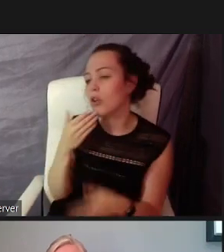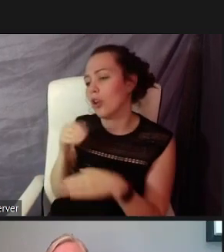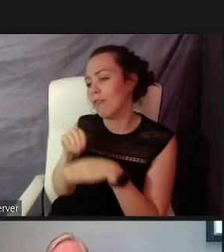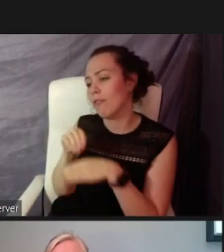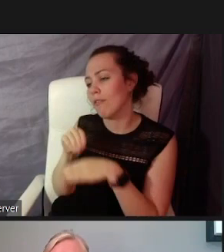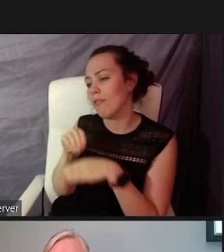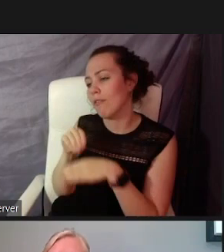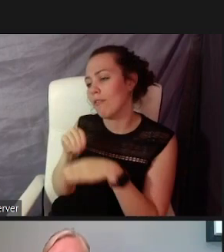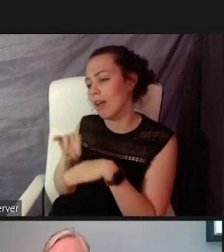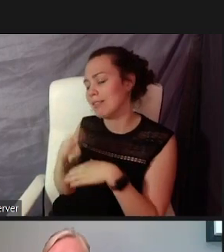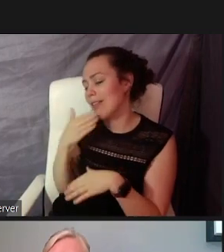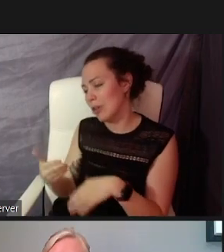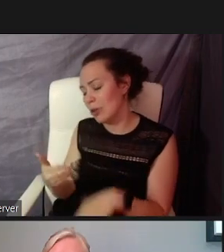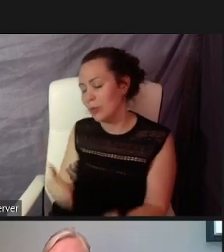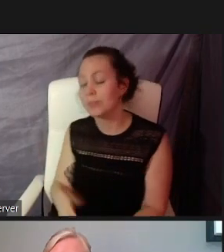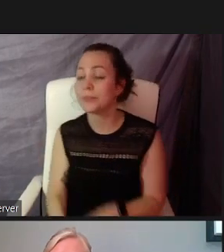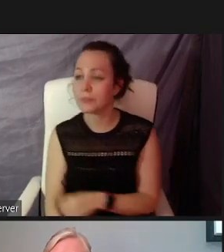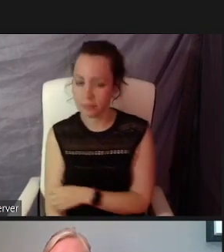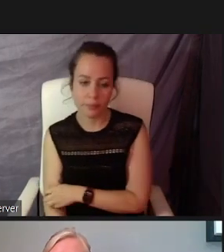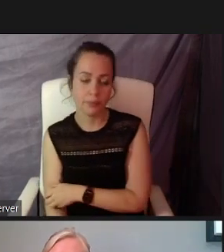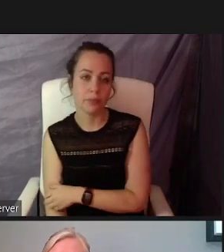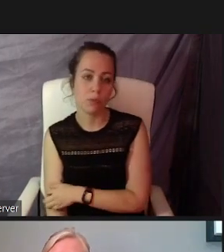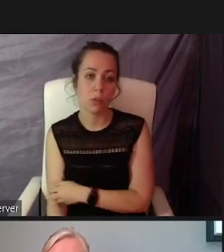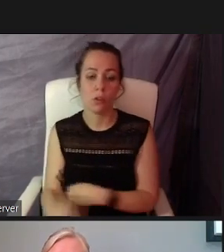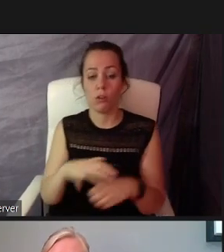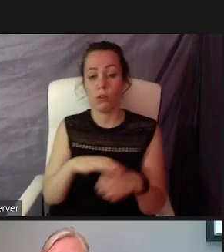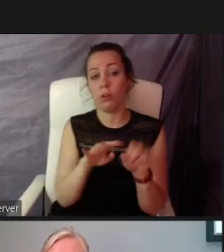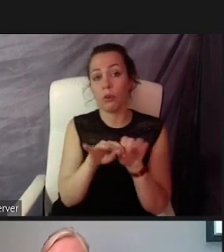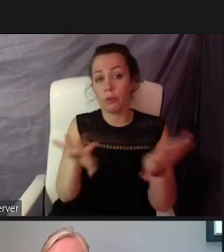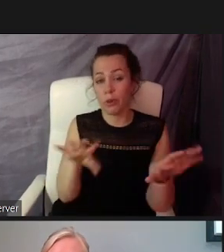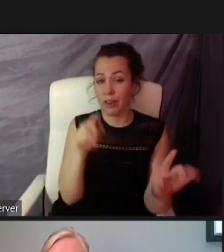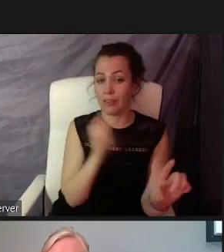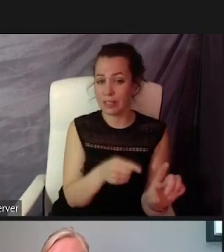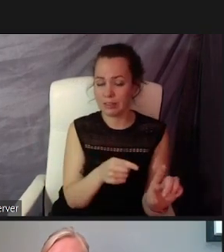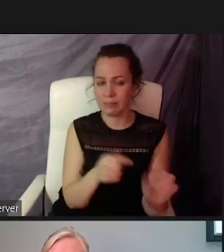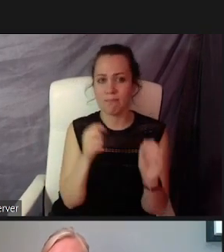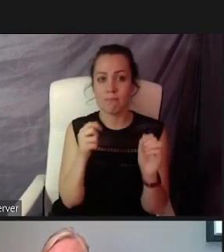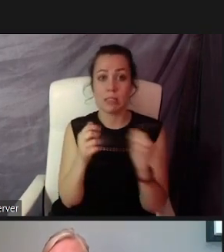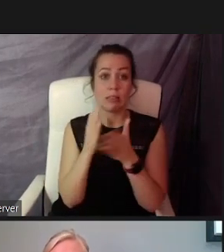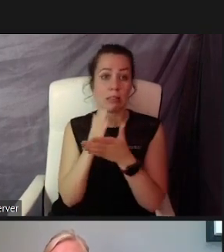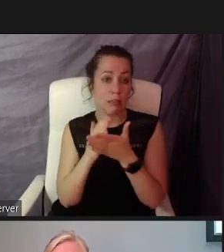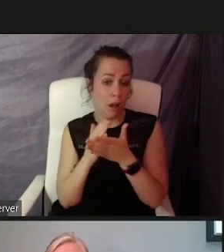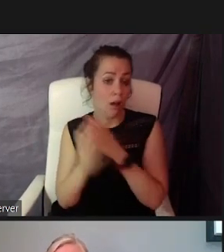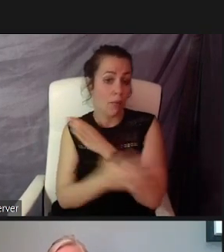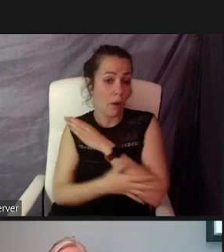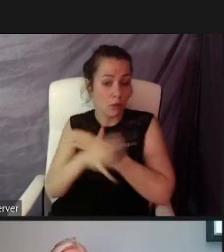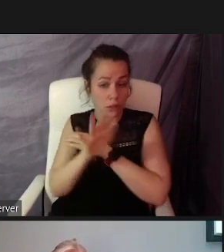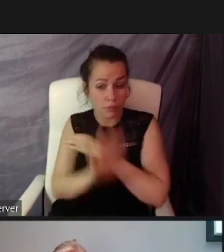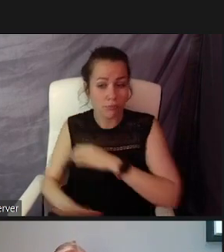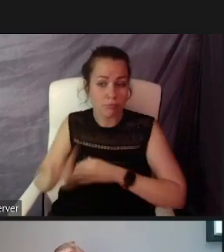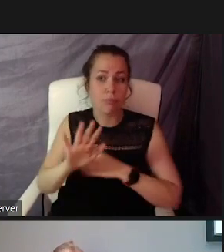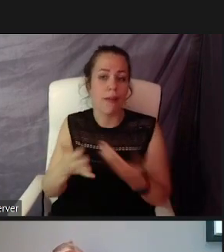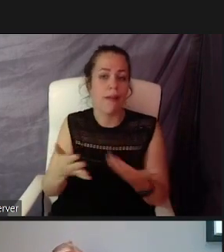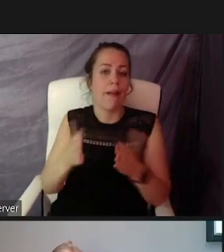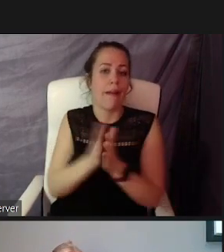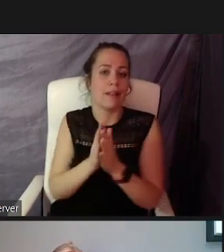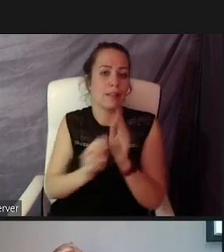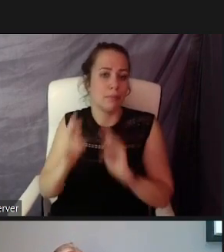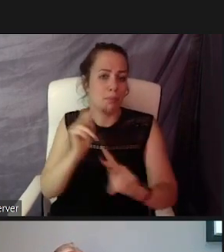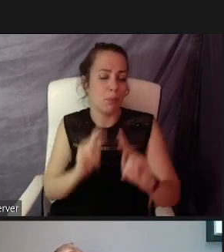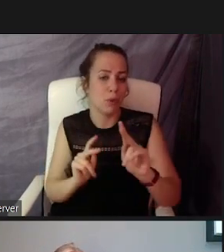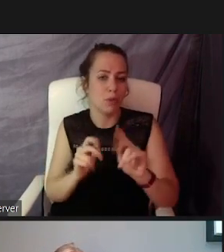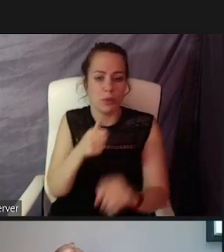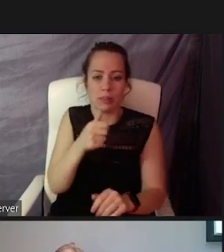So with this coronavirus, some countries are asking people to do self-quarantine, or for visitor who